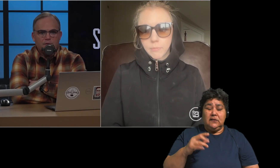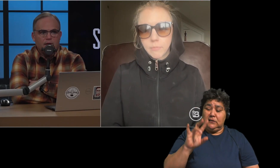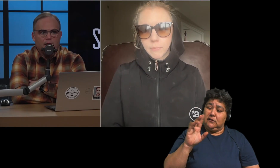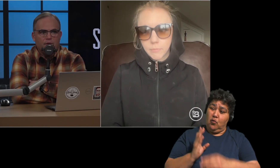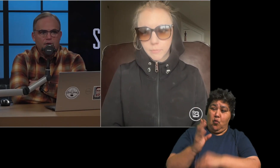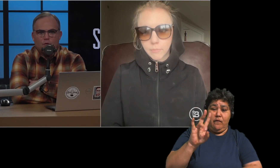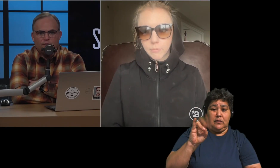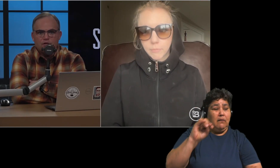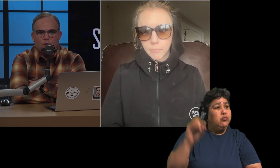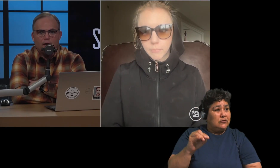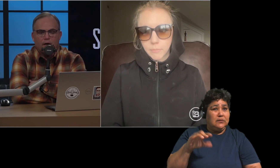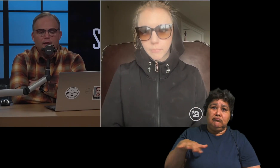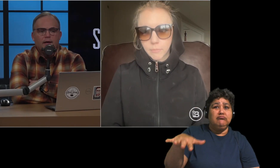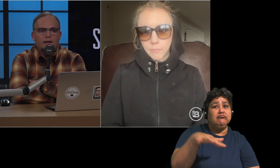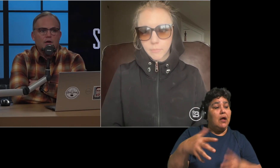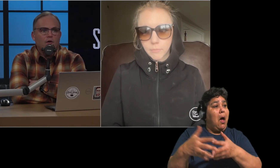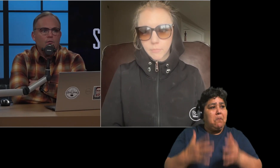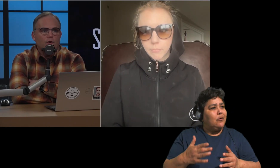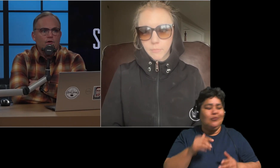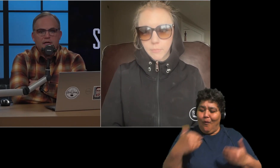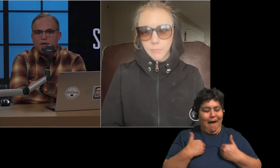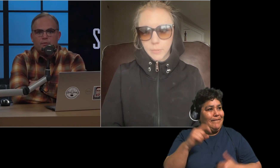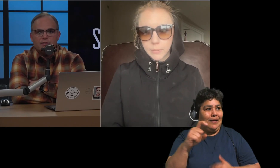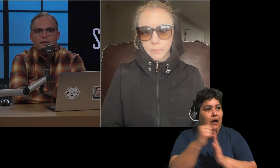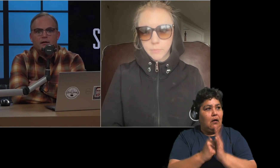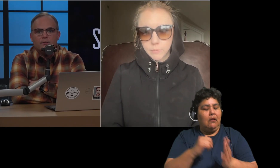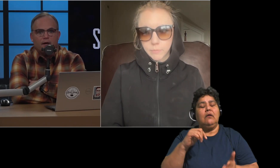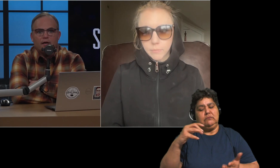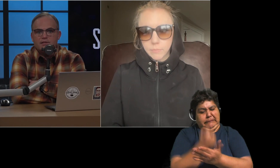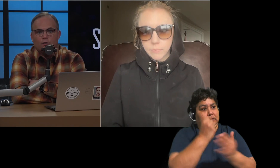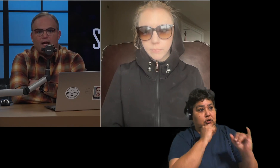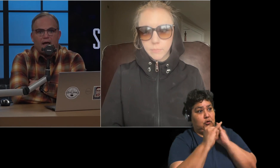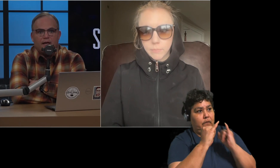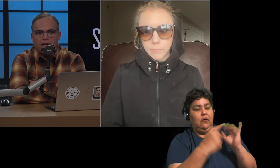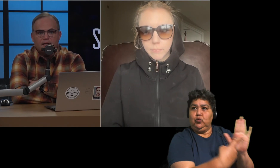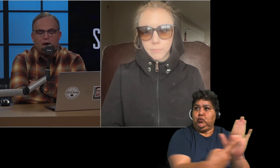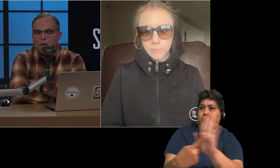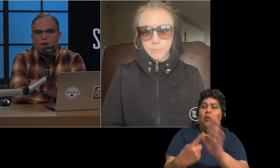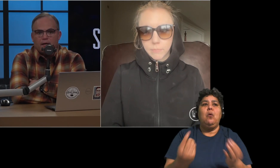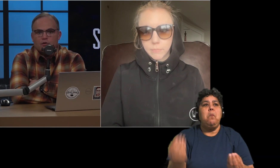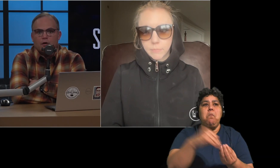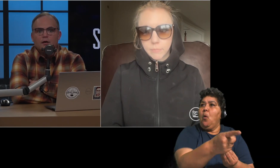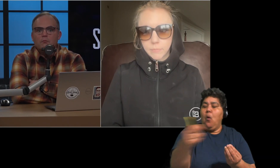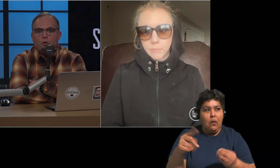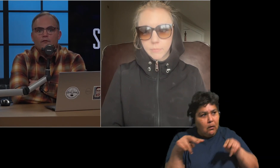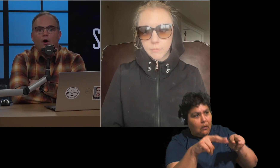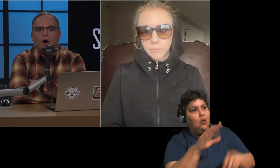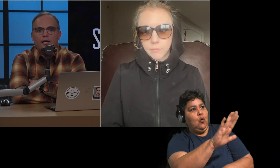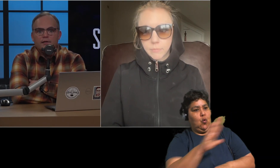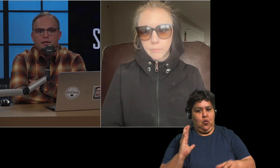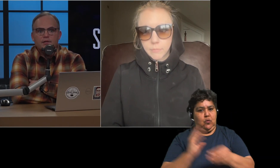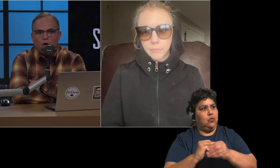few weeks has been nothing short of extraordinary. And so with over 70% of Americans still not having an X account, I want to make sure more